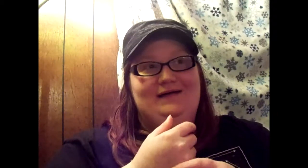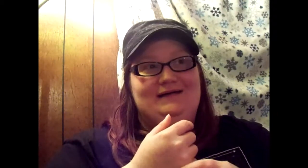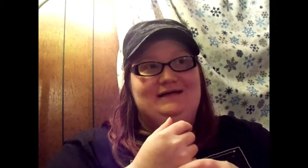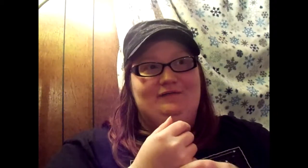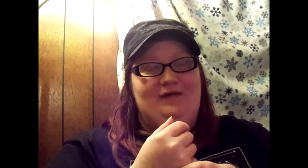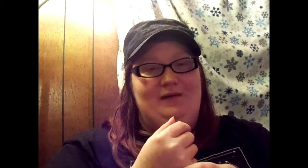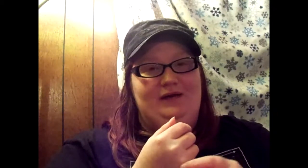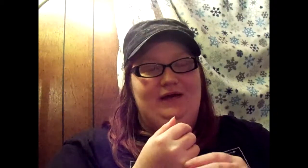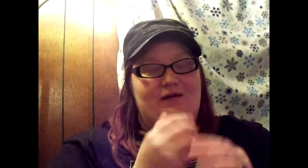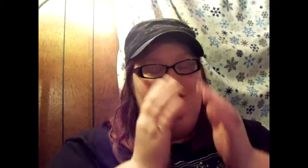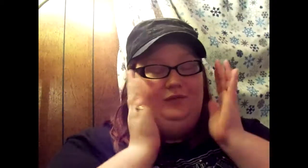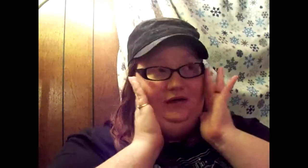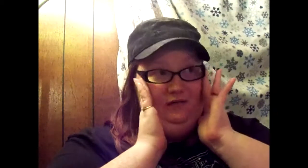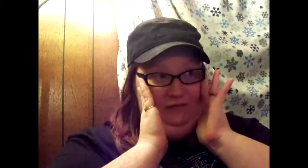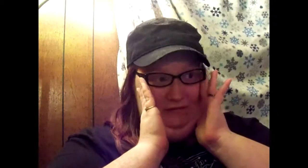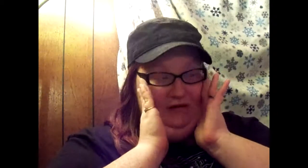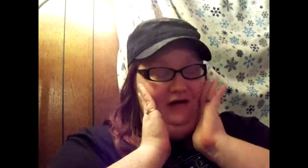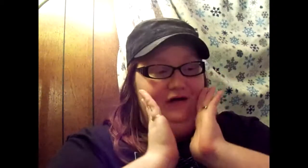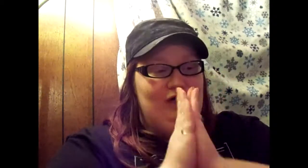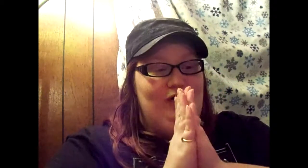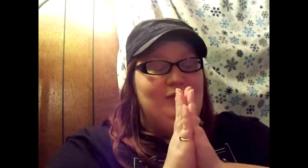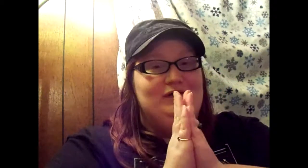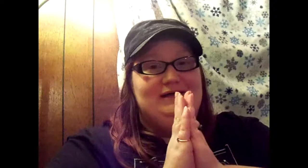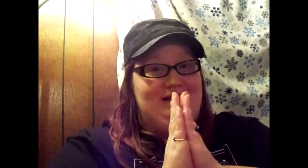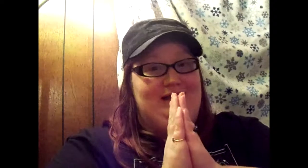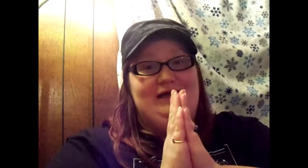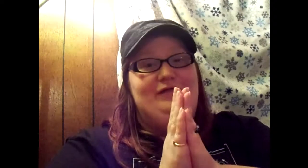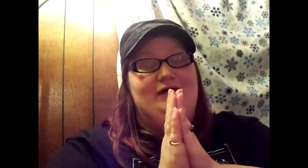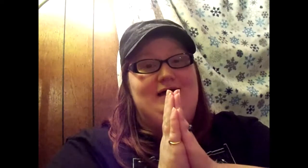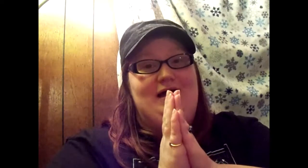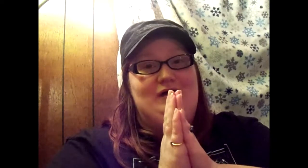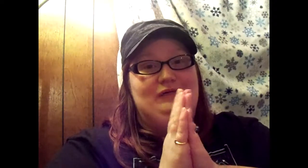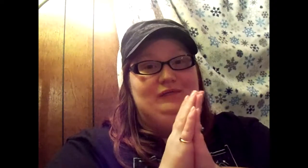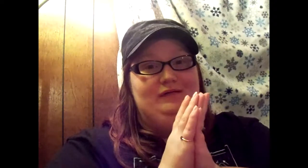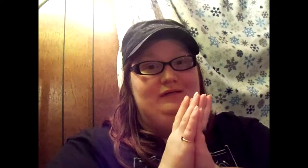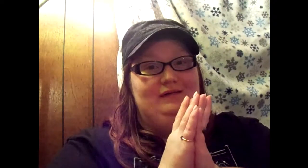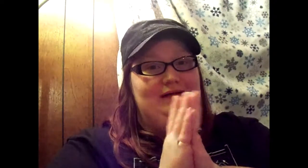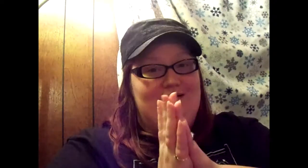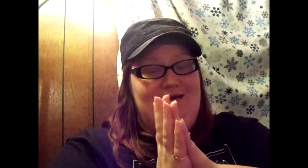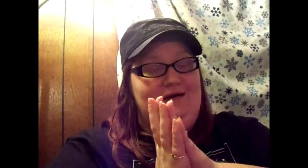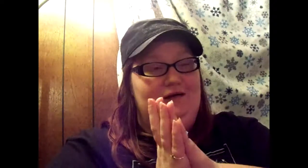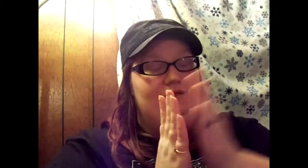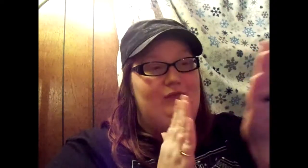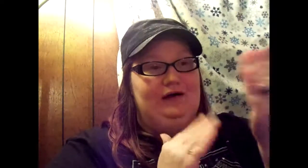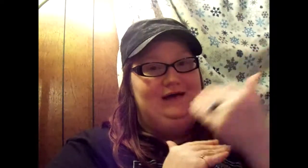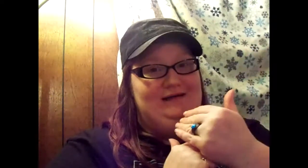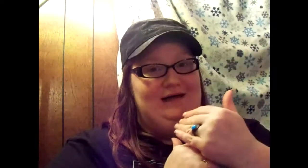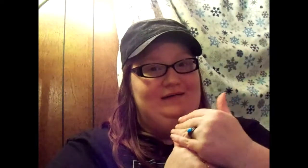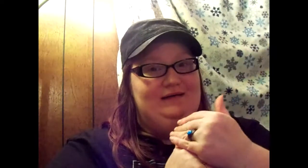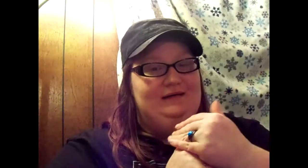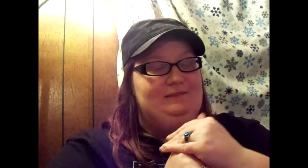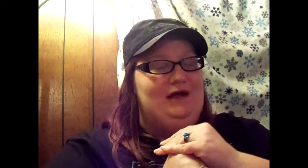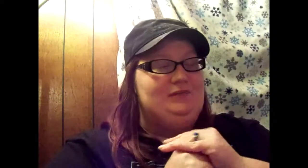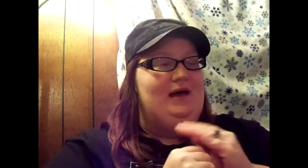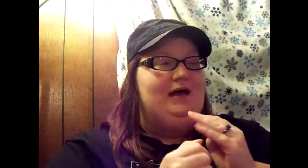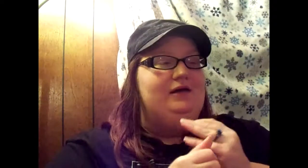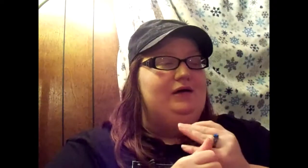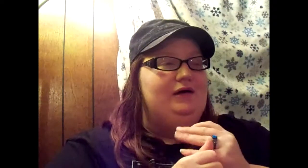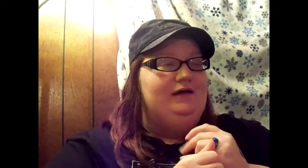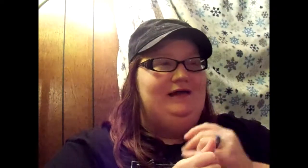this family, oh my God, almost let the kid fall down the hill walking down to the splash pad. They